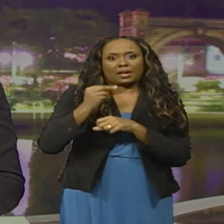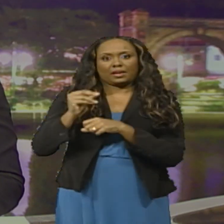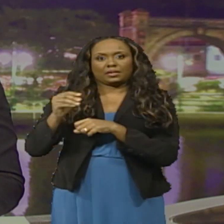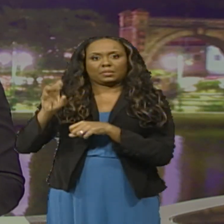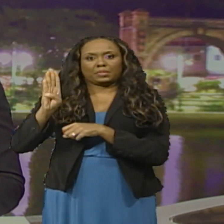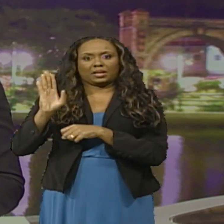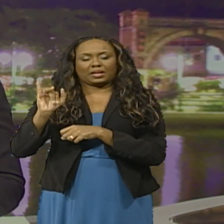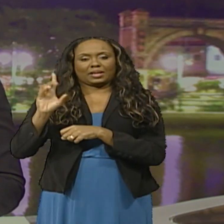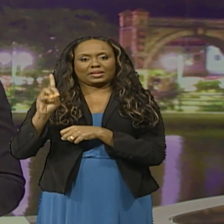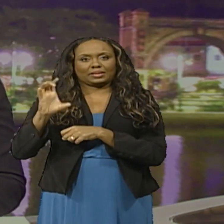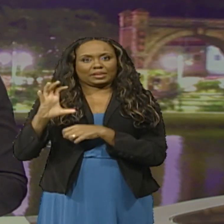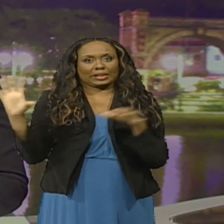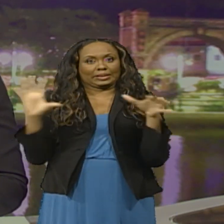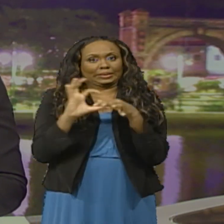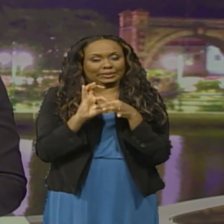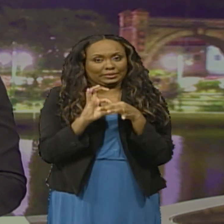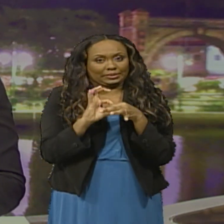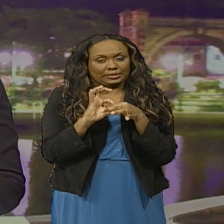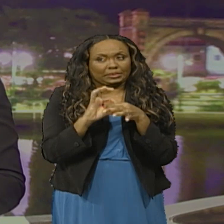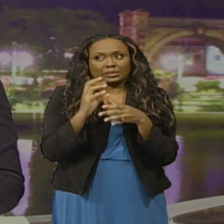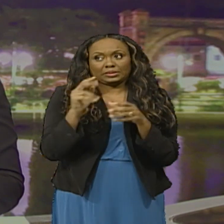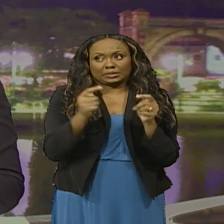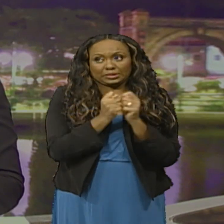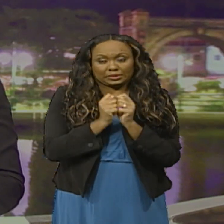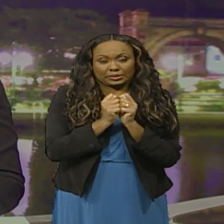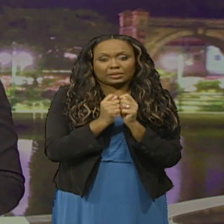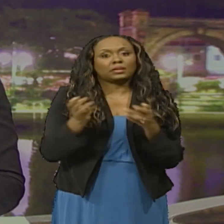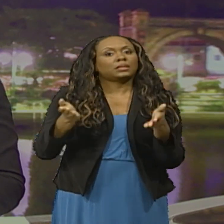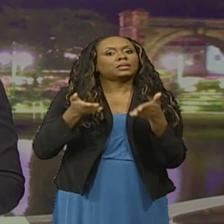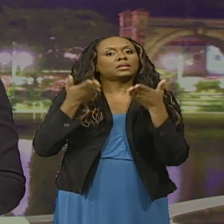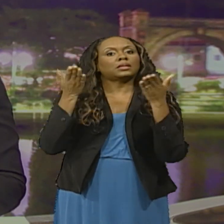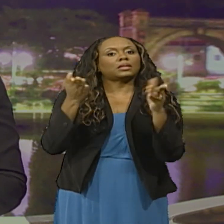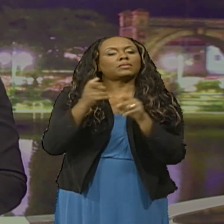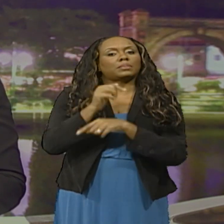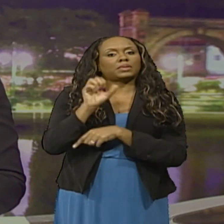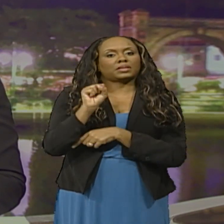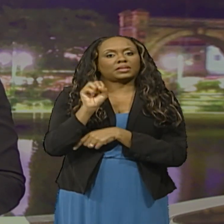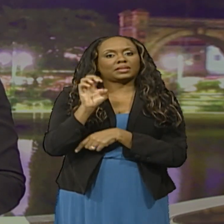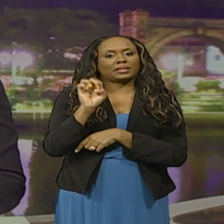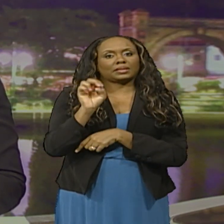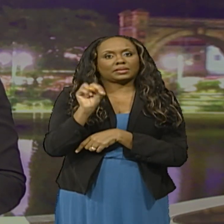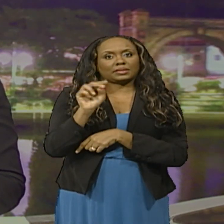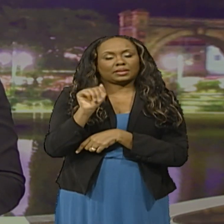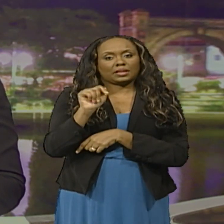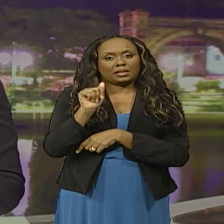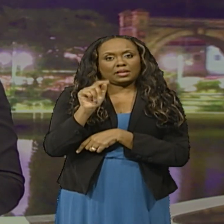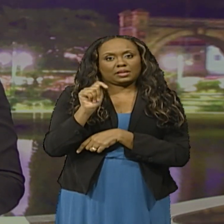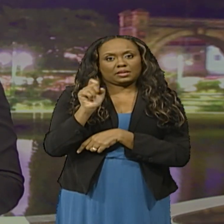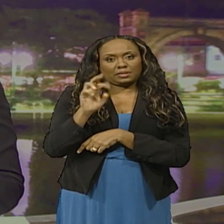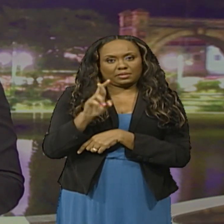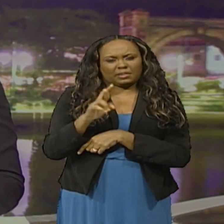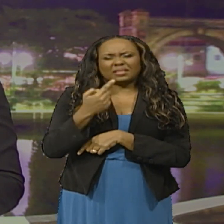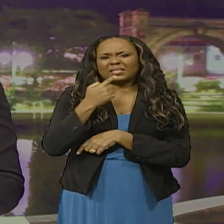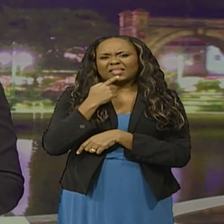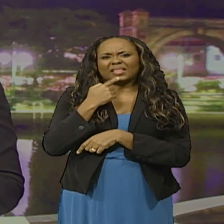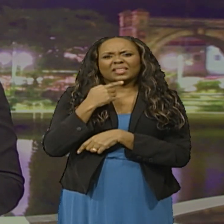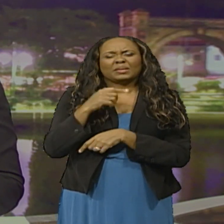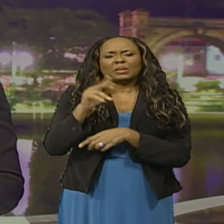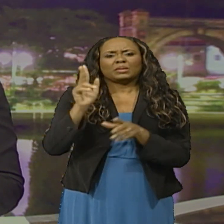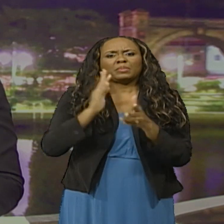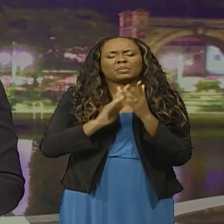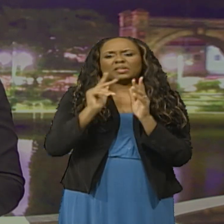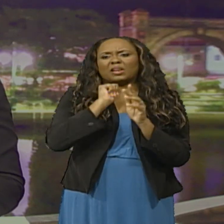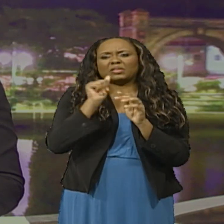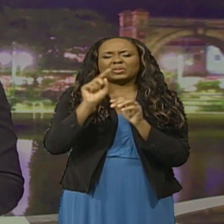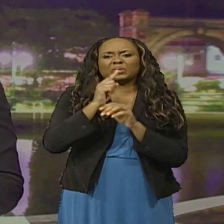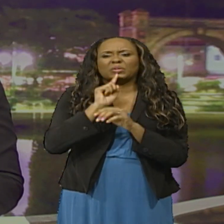and Development Corporation. This suggestion from Senator Lyndall Nurse. In his opinion, there's always been some uncertainty